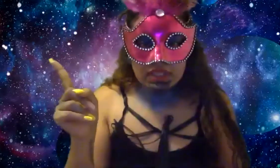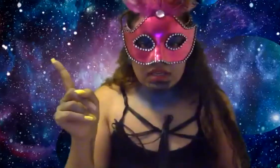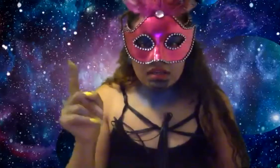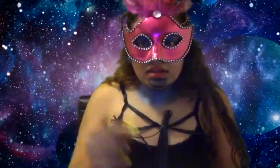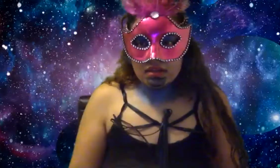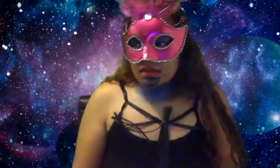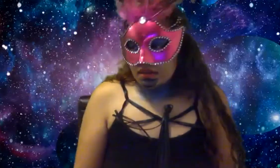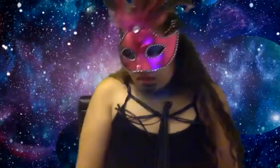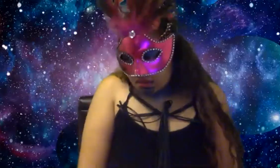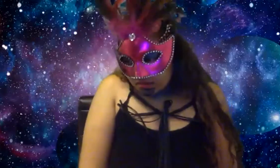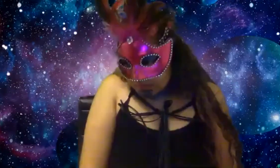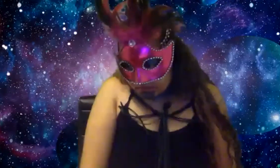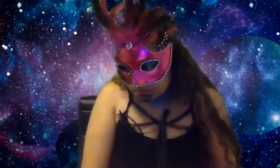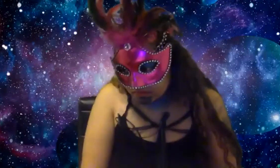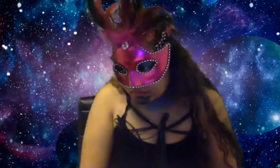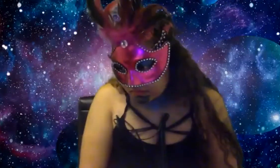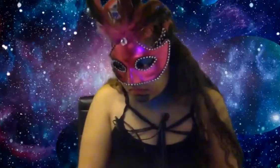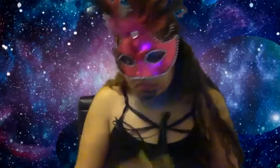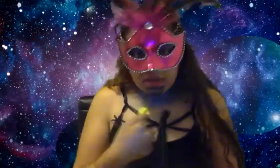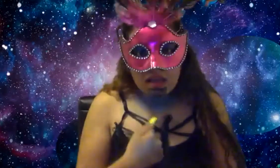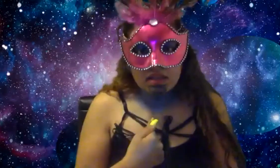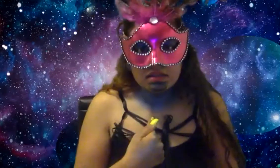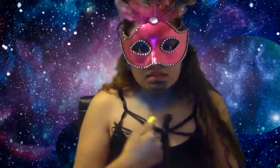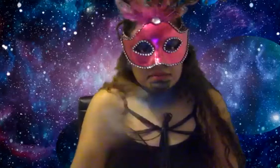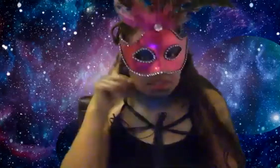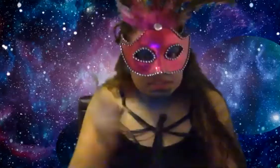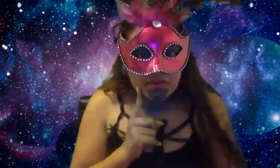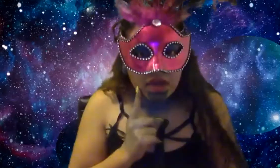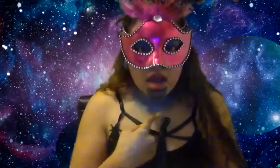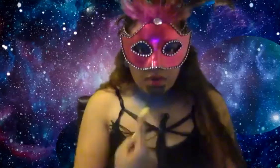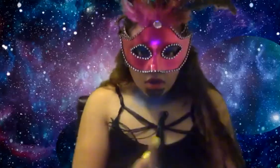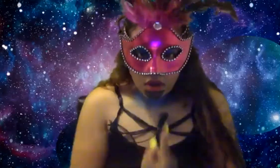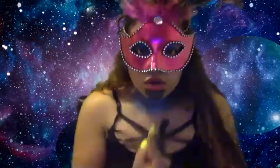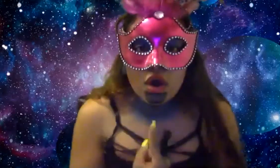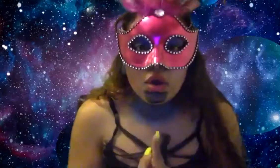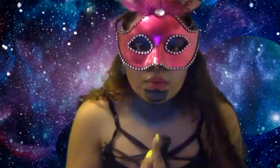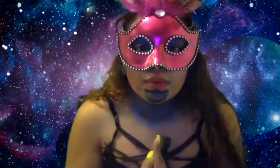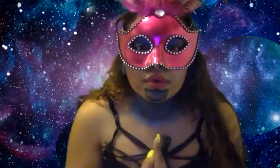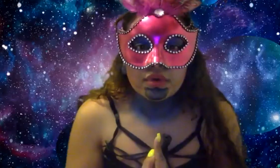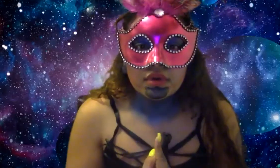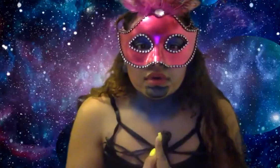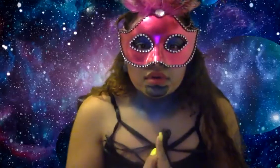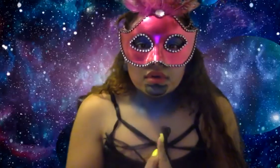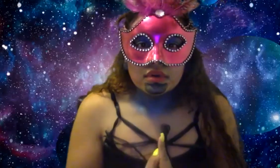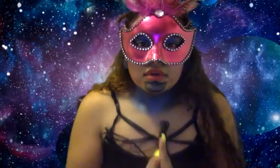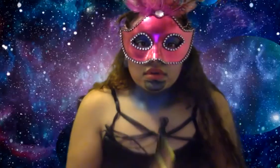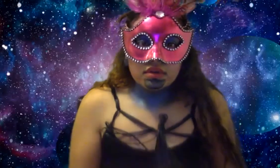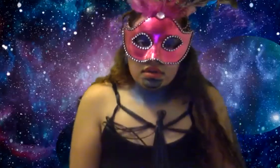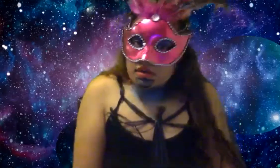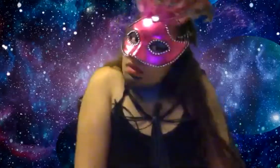for perfection, the expectations from parents. I'm deaf,